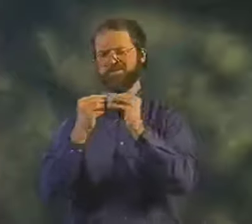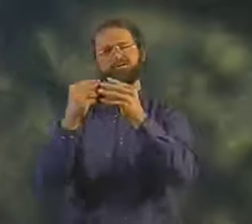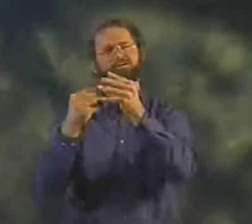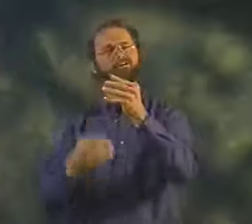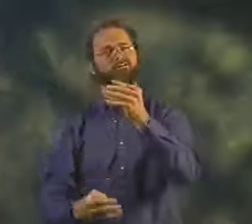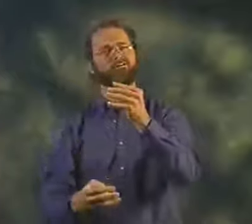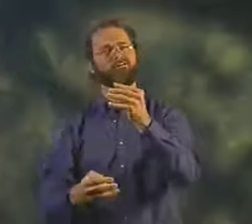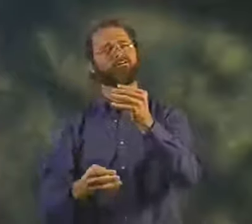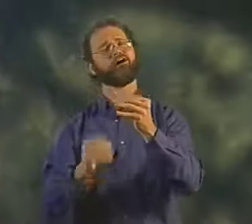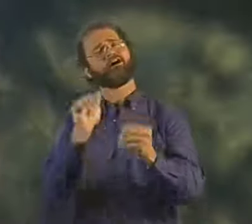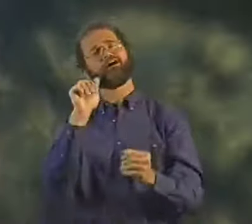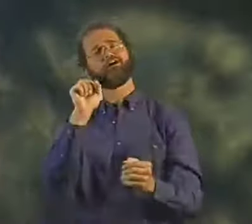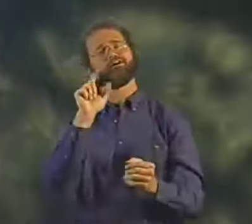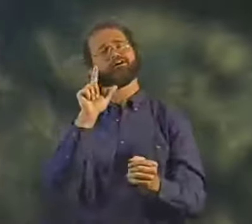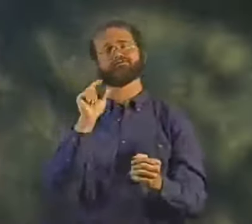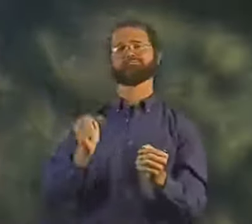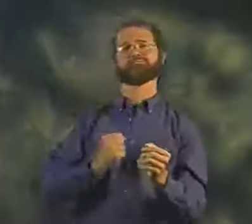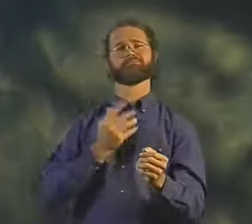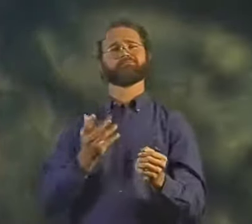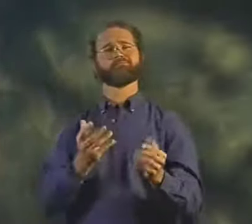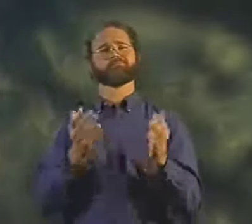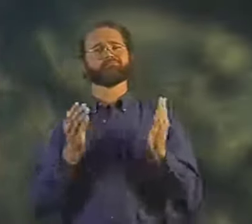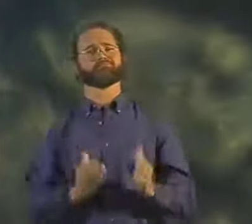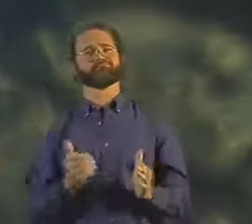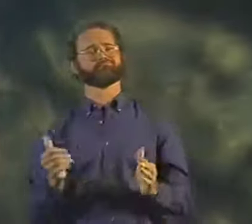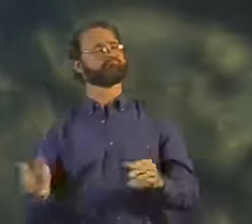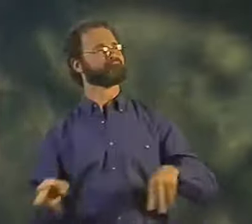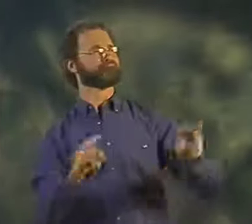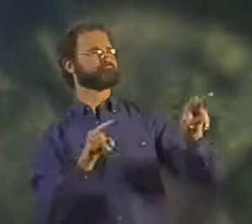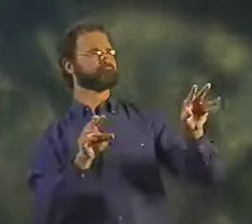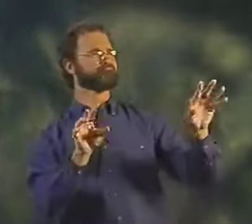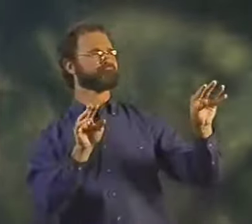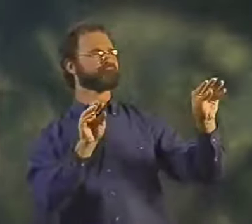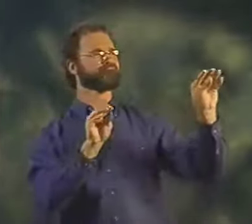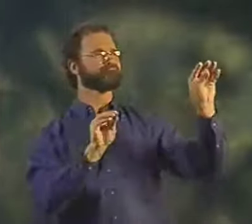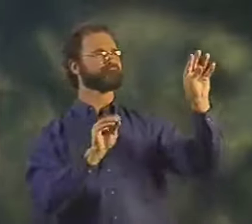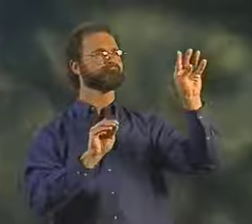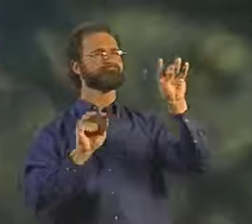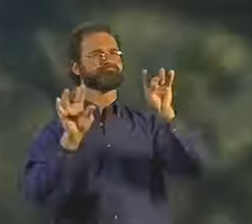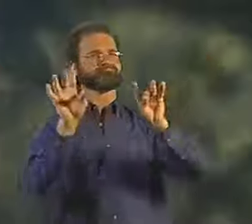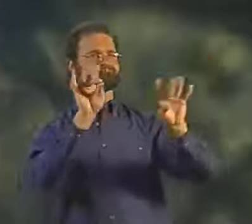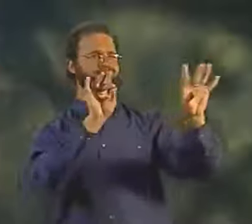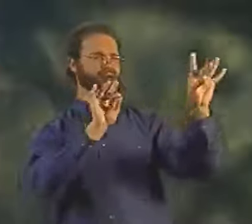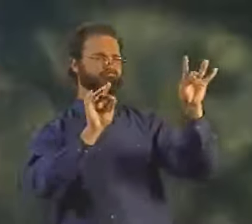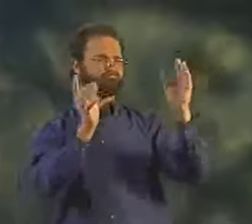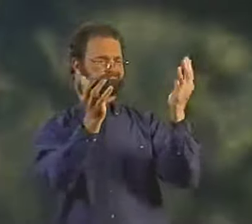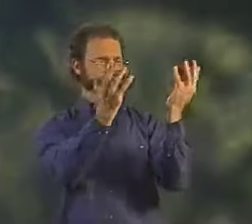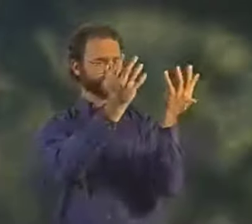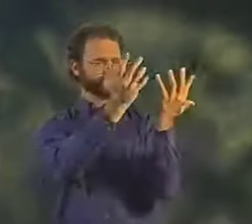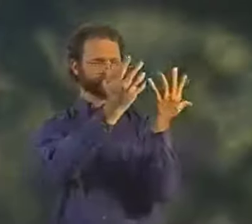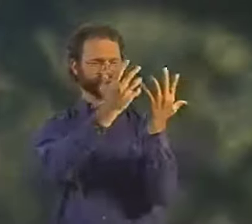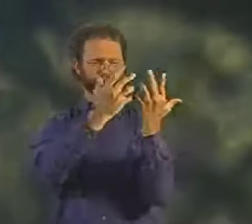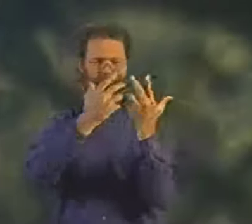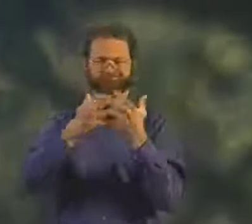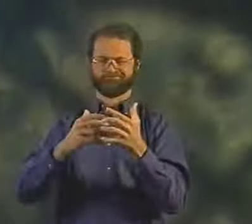These are only a few examples of the rich array of possible features and patterns that an ASL poet has